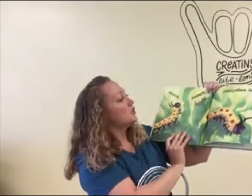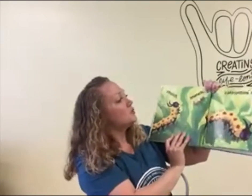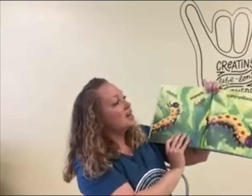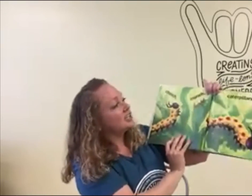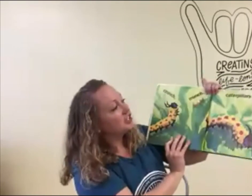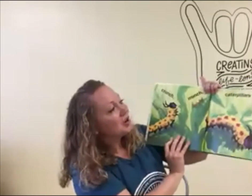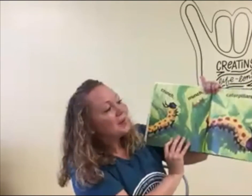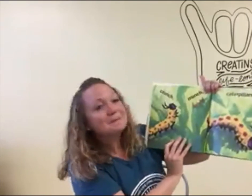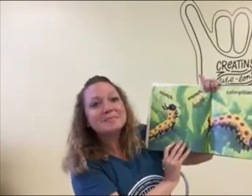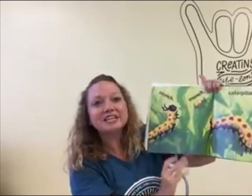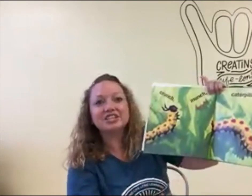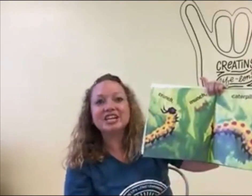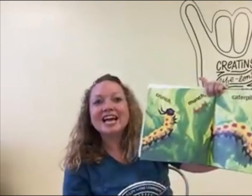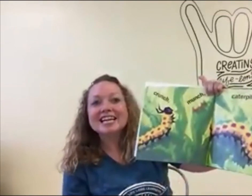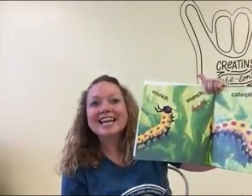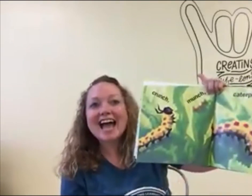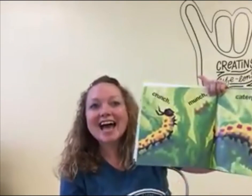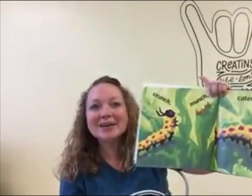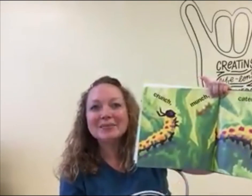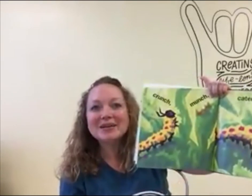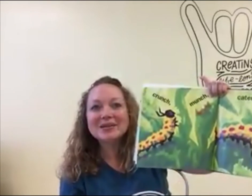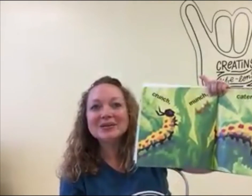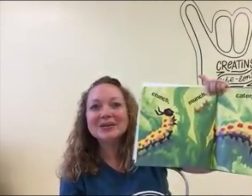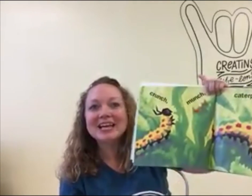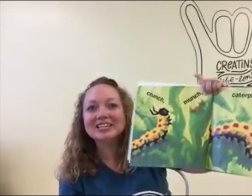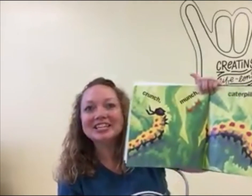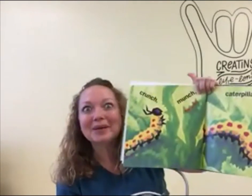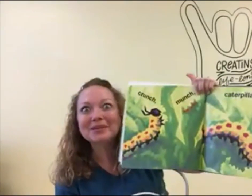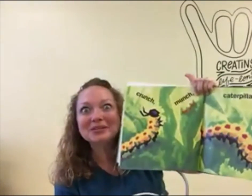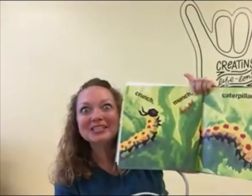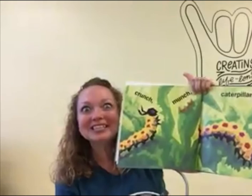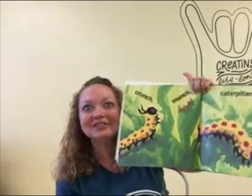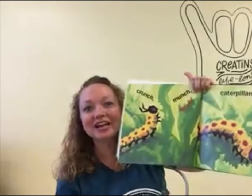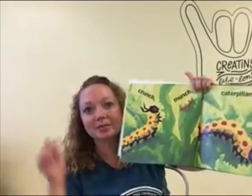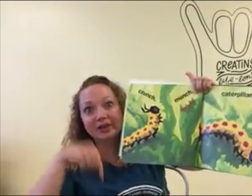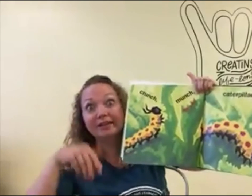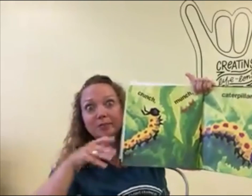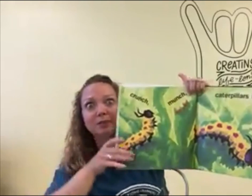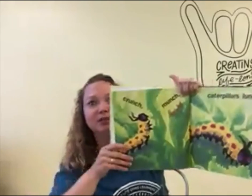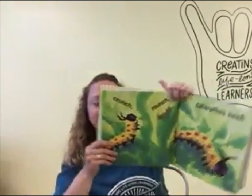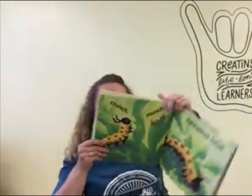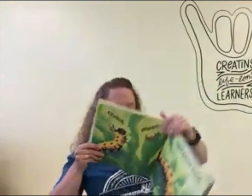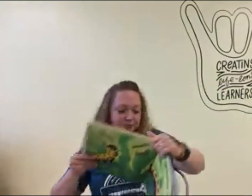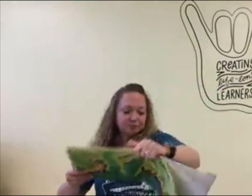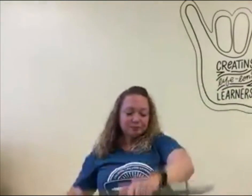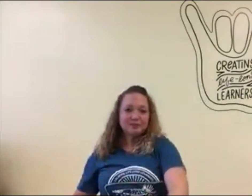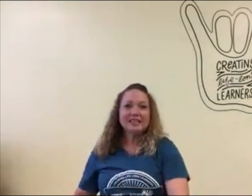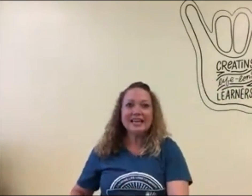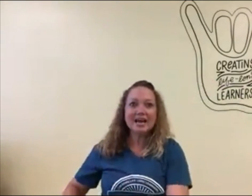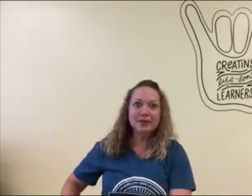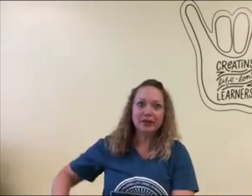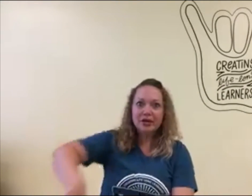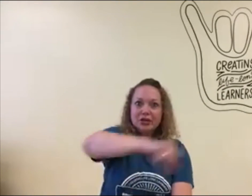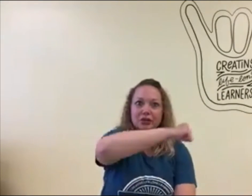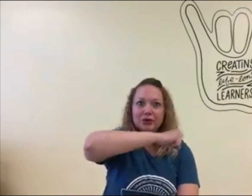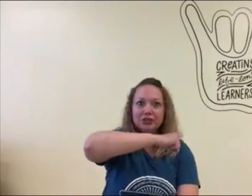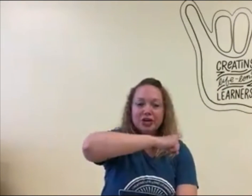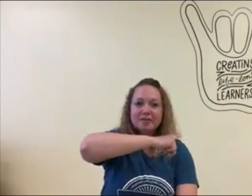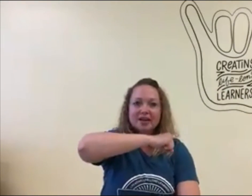Crunch, munch, caterpillar lunch. Let me show you the sign for caterpillar. I have to put the book down. Caterpillar. You hold your arm out and